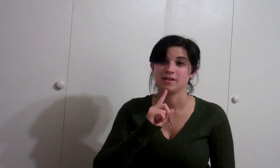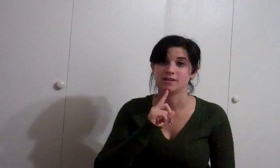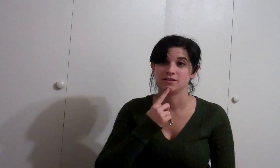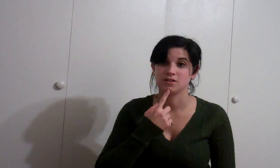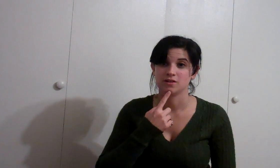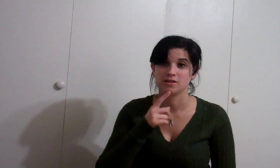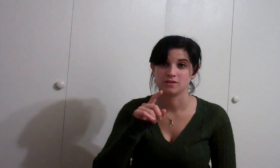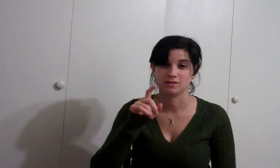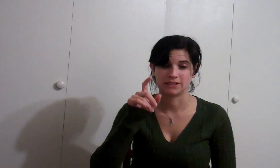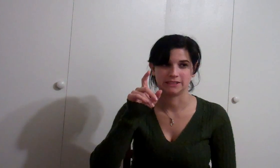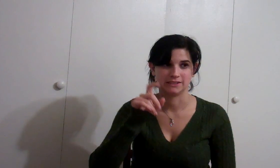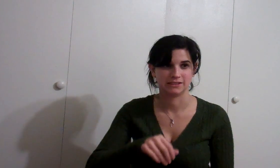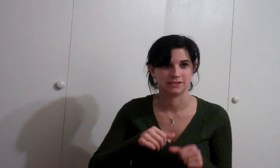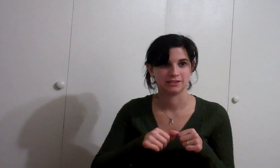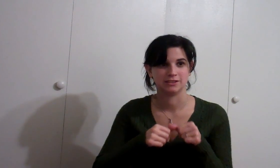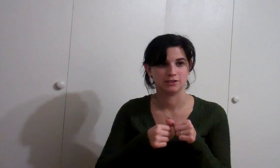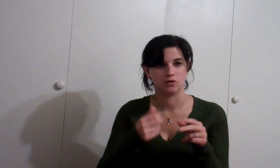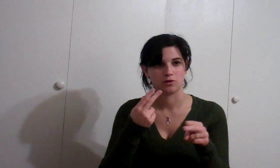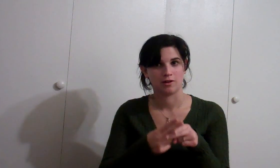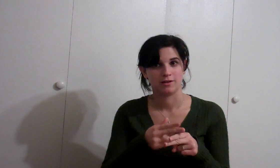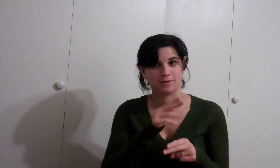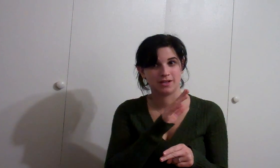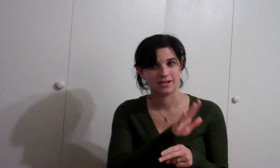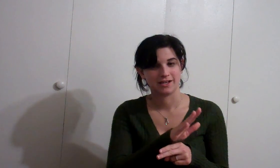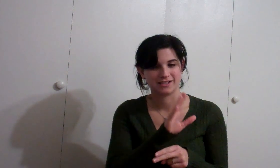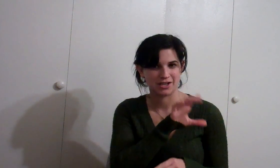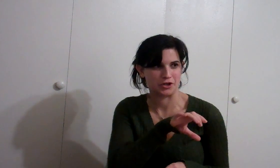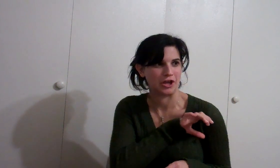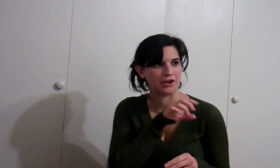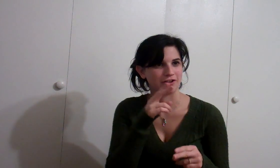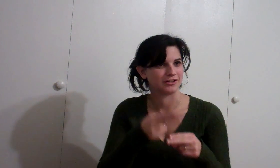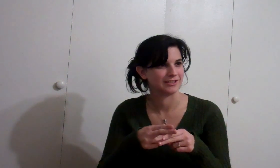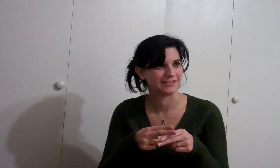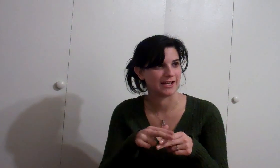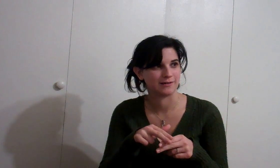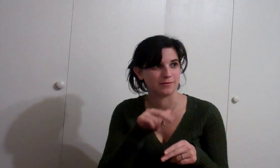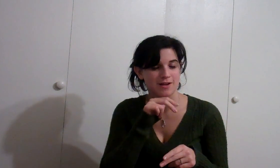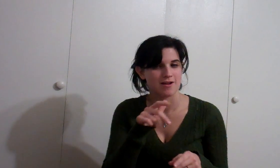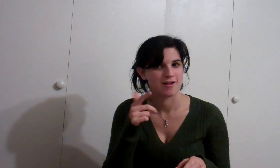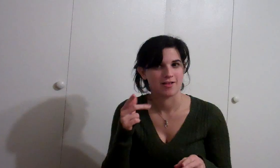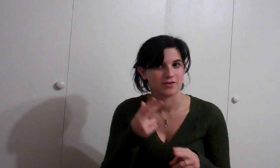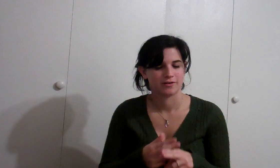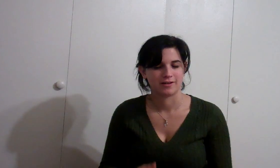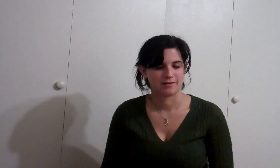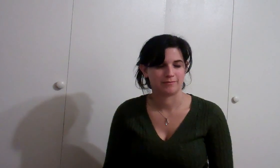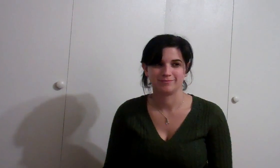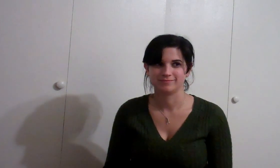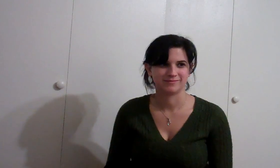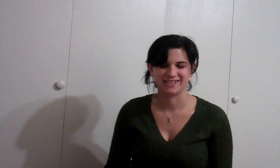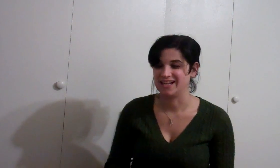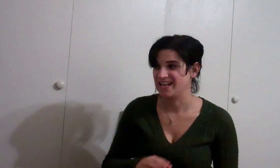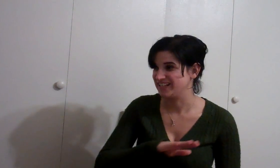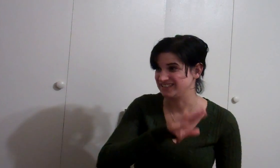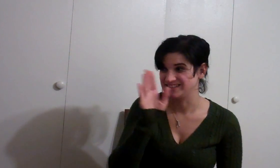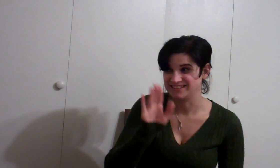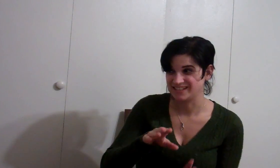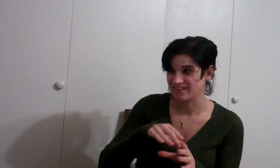inspector and things like that. And so He never got out of it. no. And also your scenes, Aza, your crying